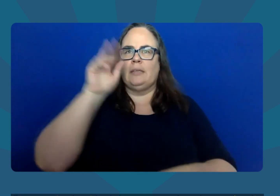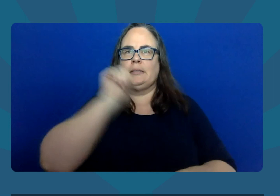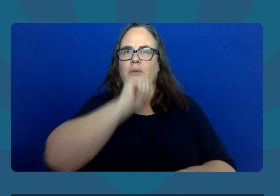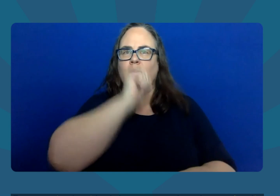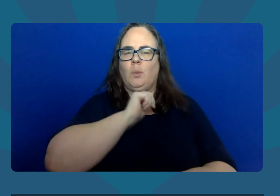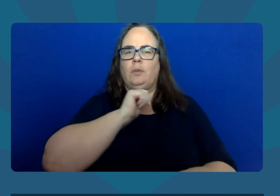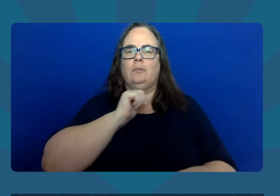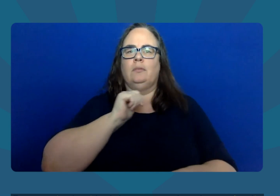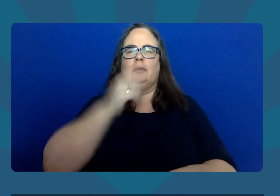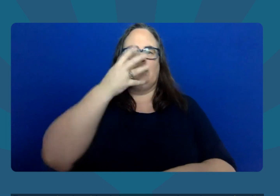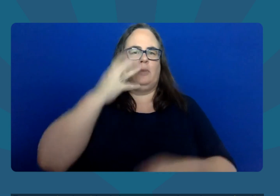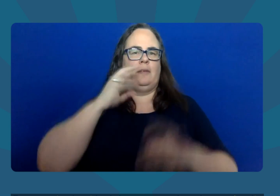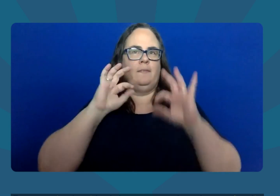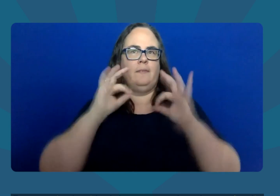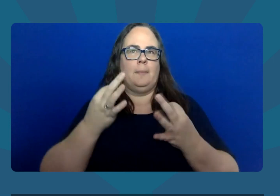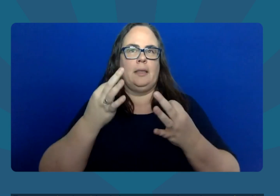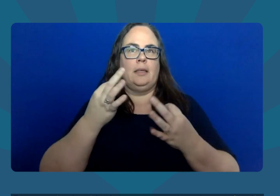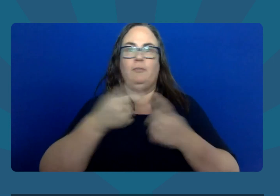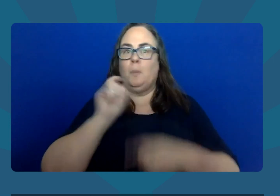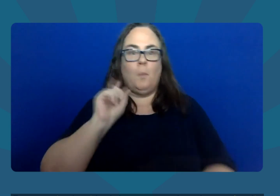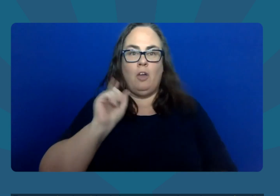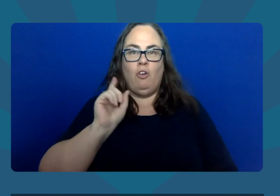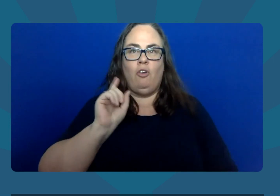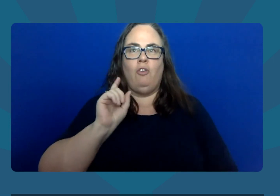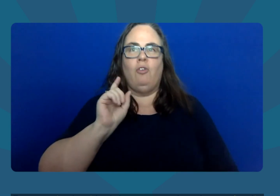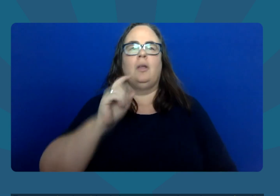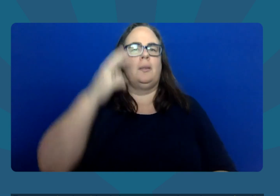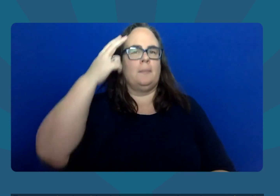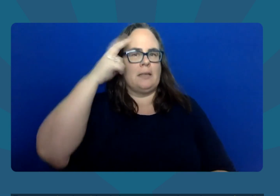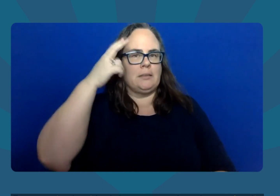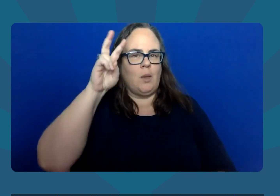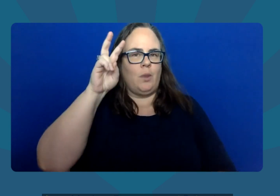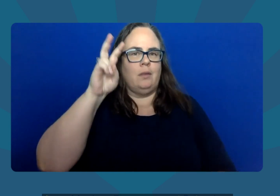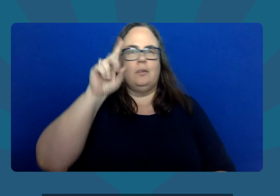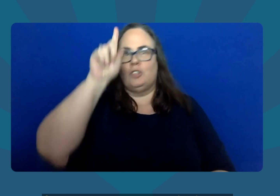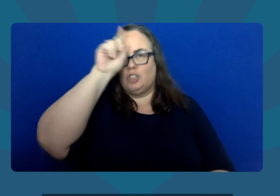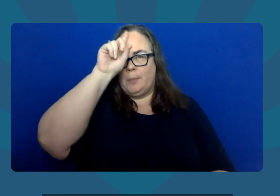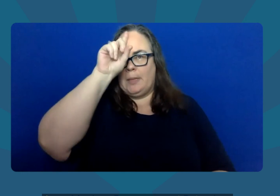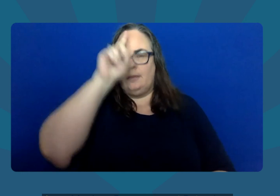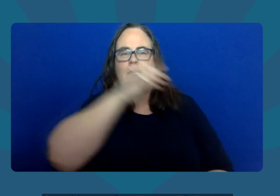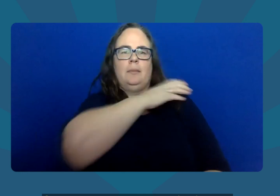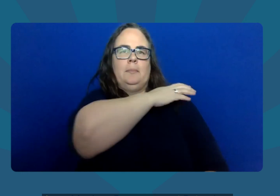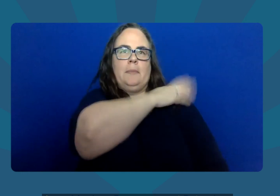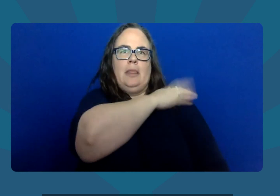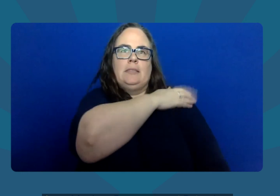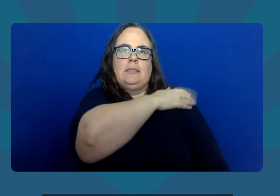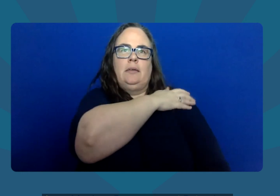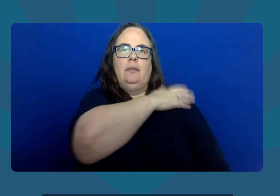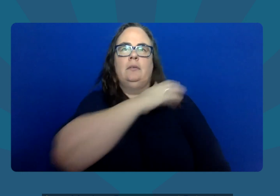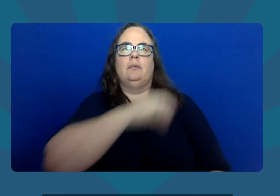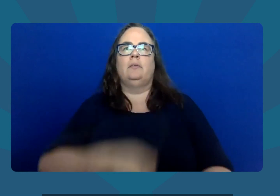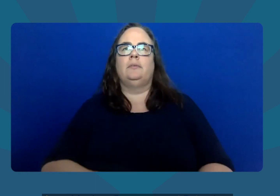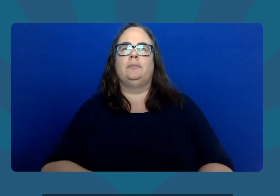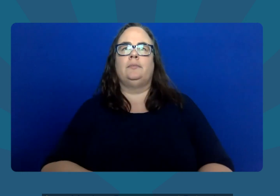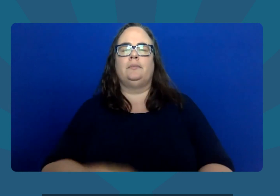and raised in Arizona to an immigrant family from Mexico, Germany,